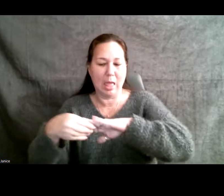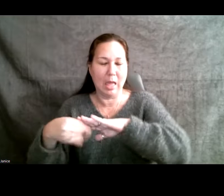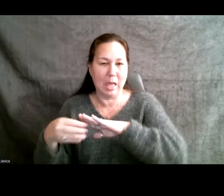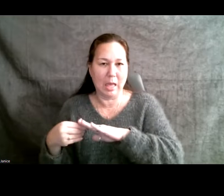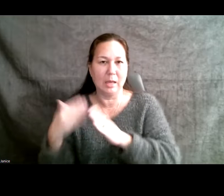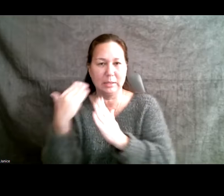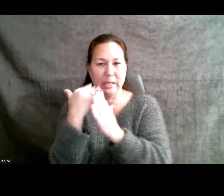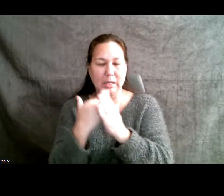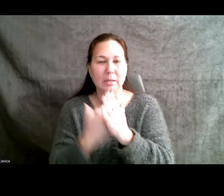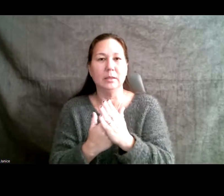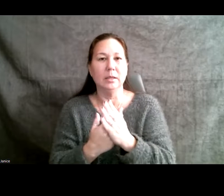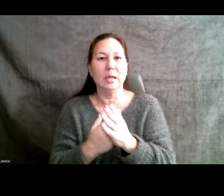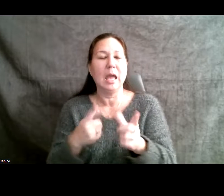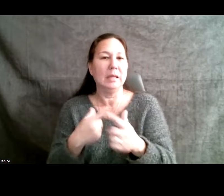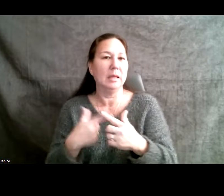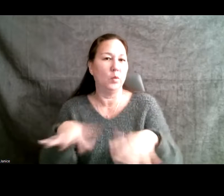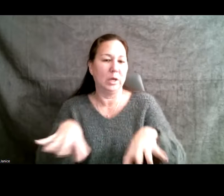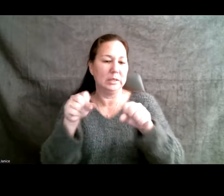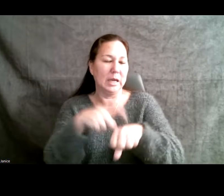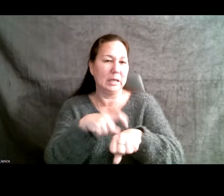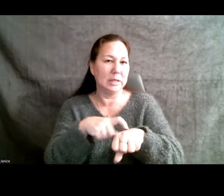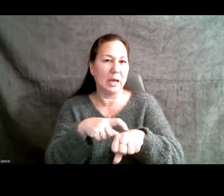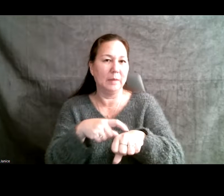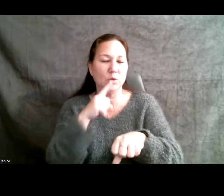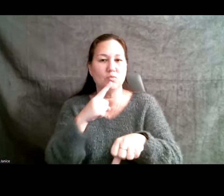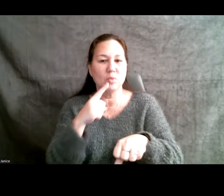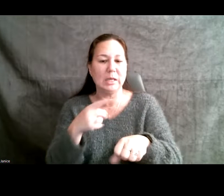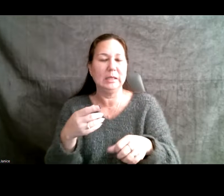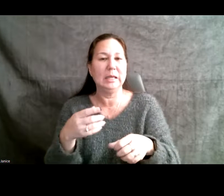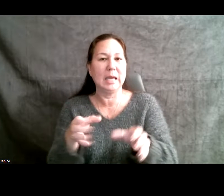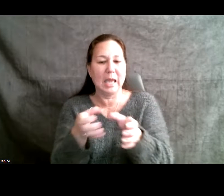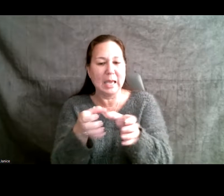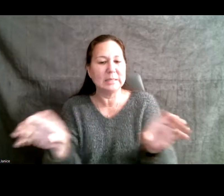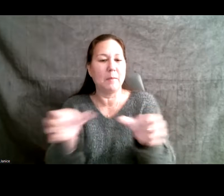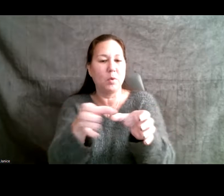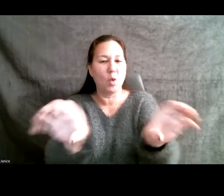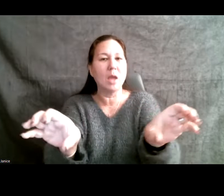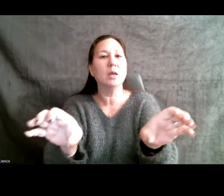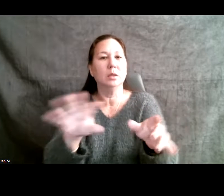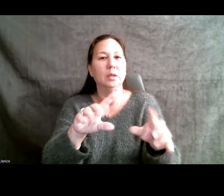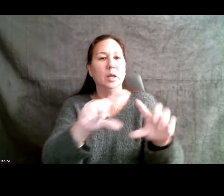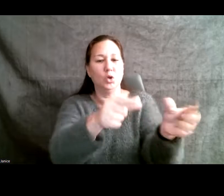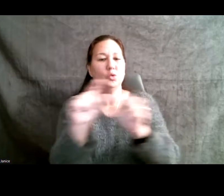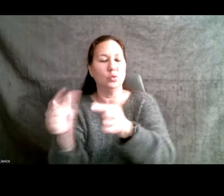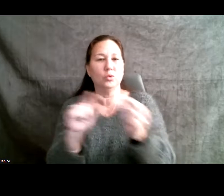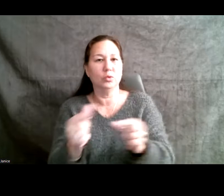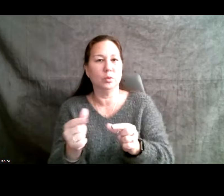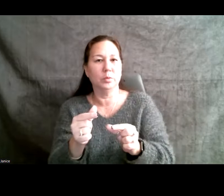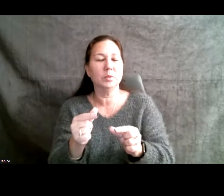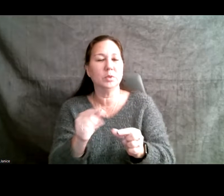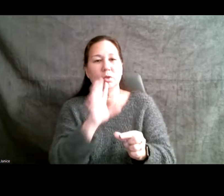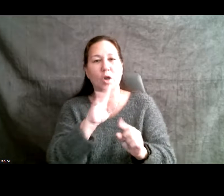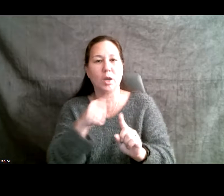partitioning off into separate groups who would be able to work a little more on each topic area. Does that sound like